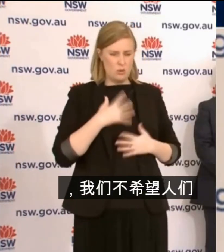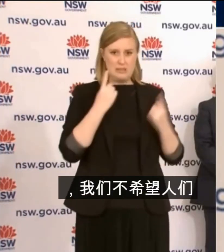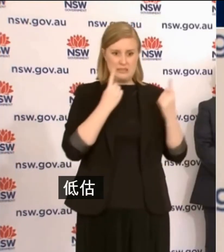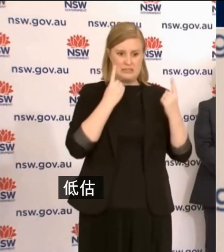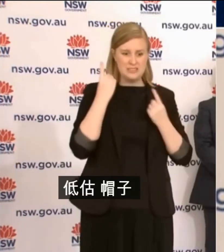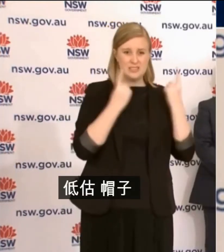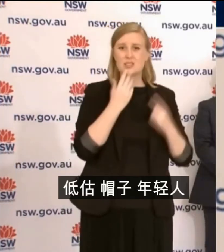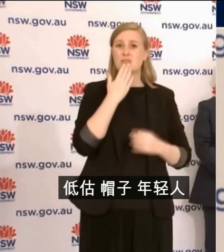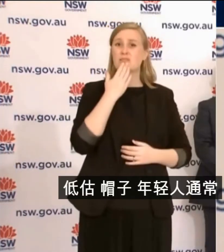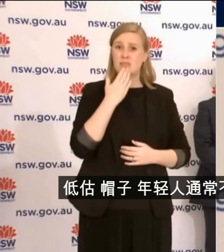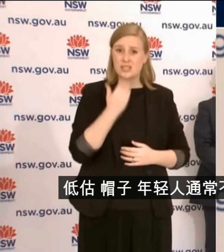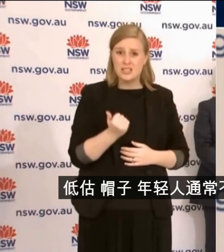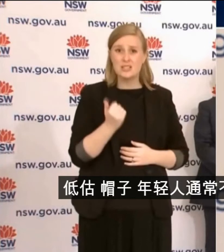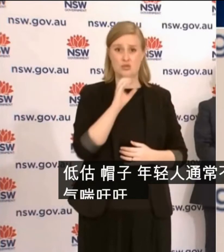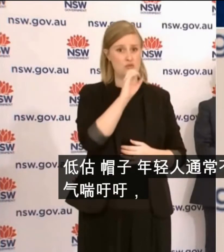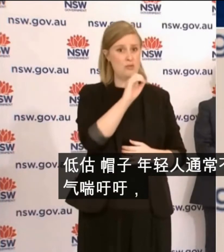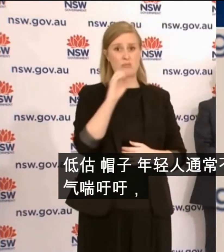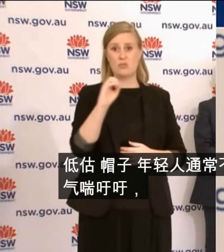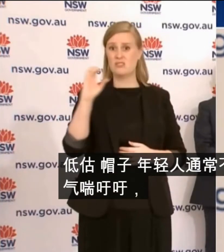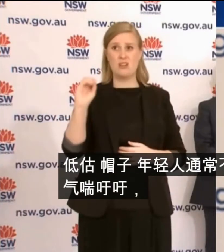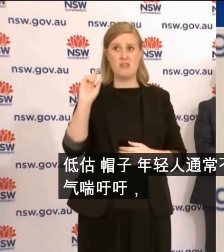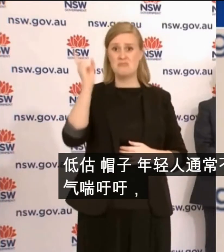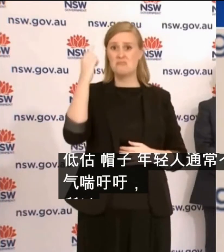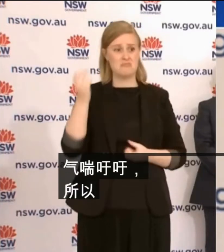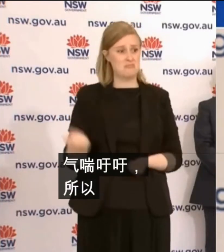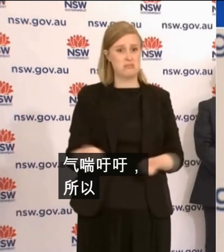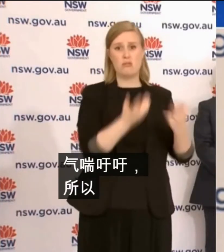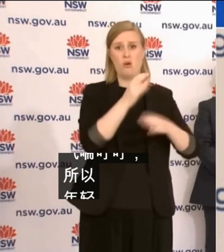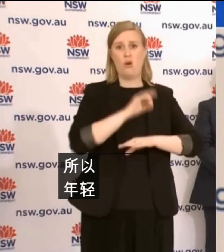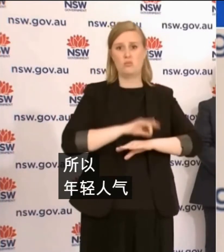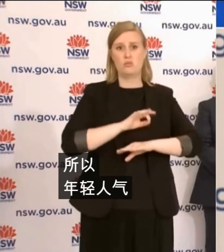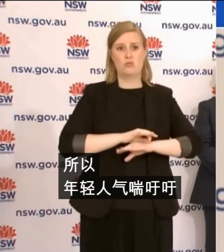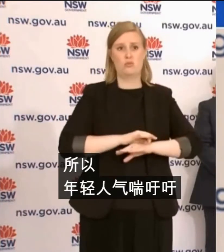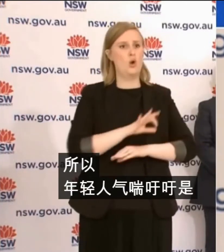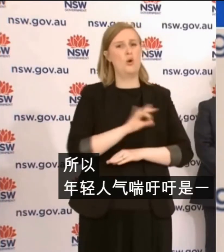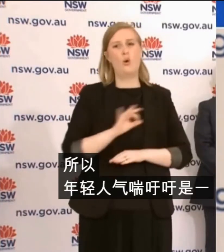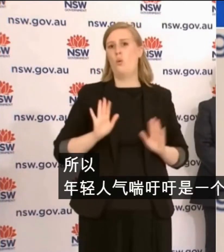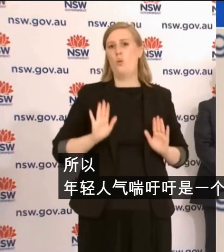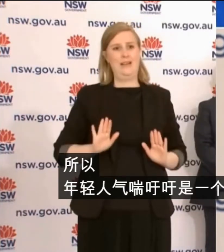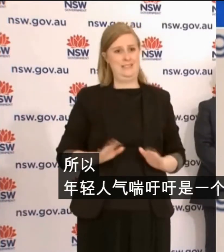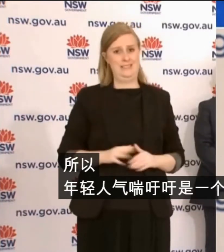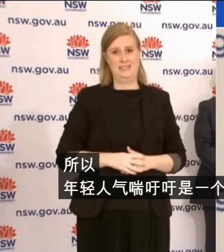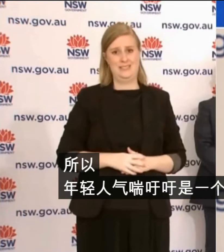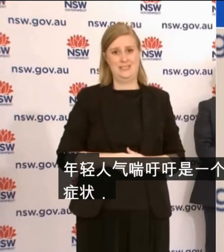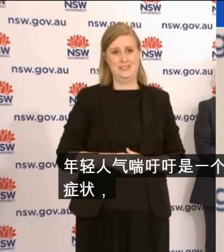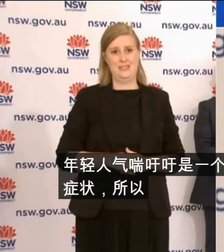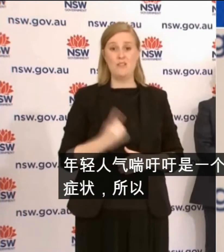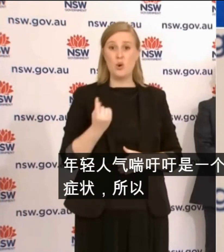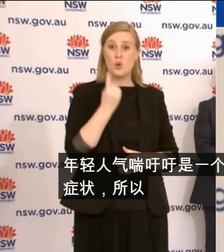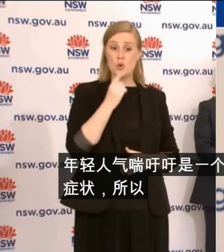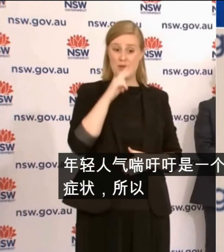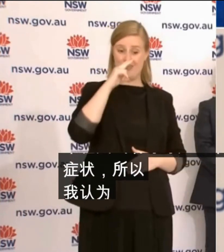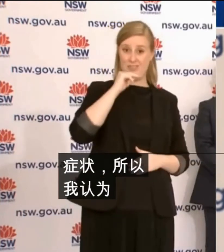underestimate that young people are generally not breathless. So young people, breathlessness is a major symptom.